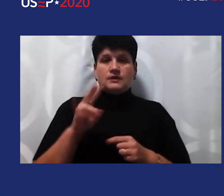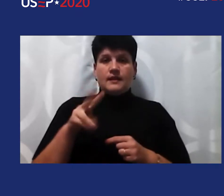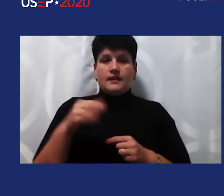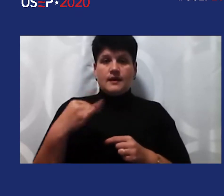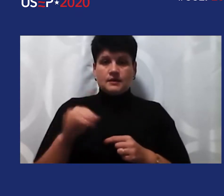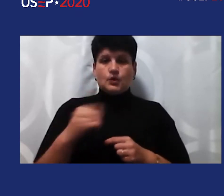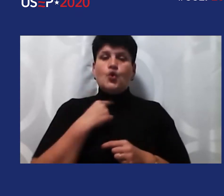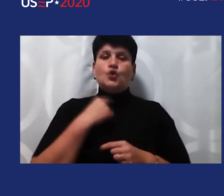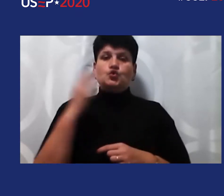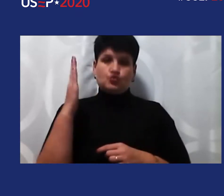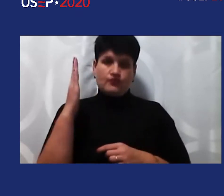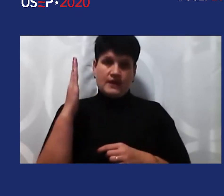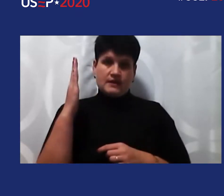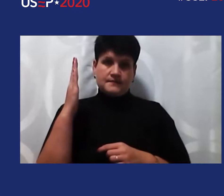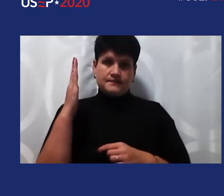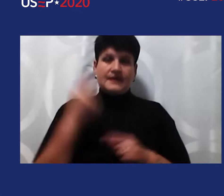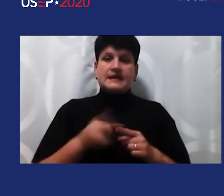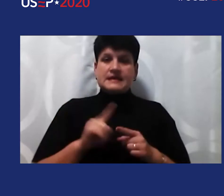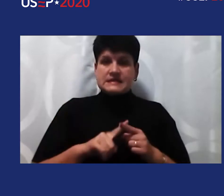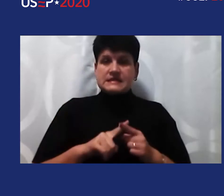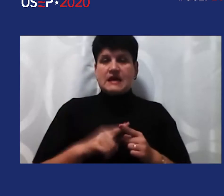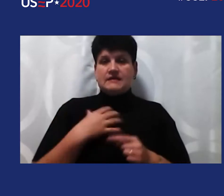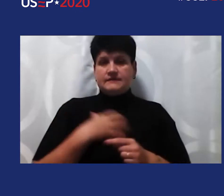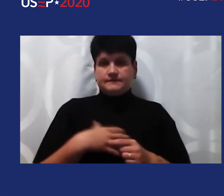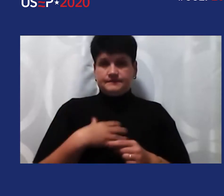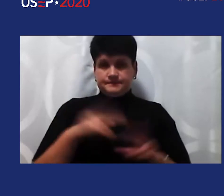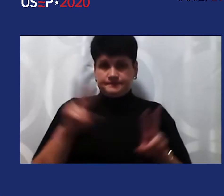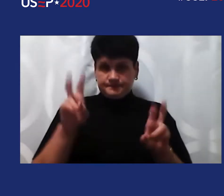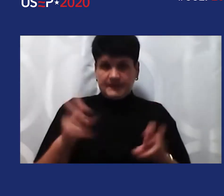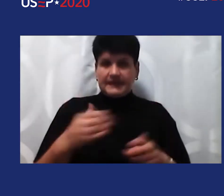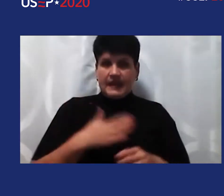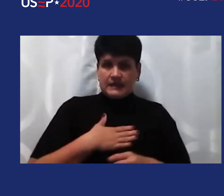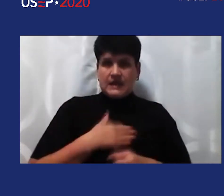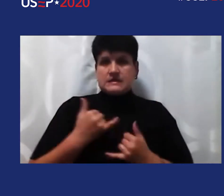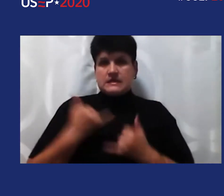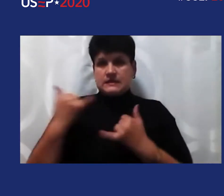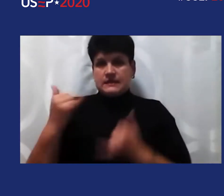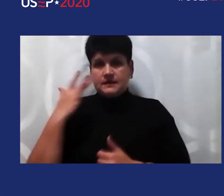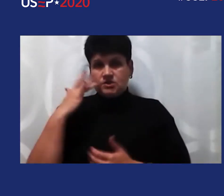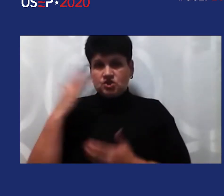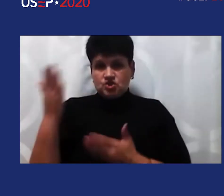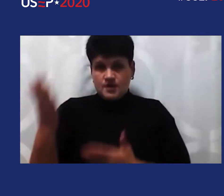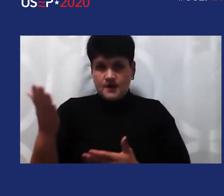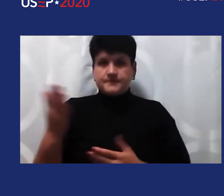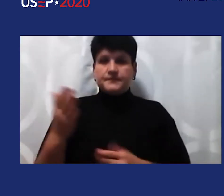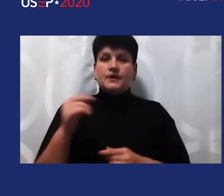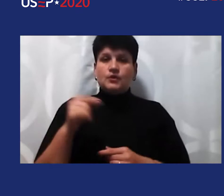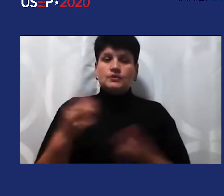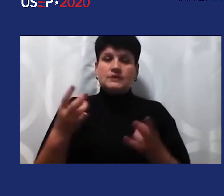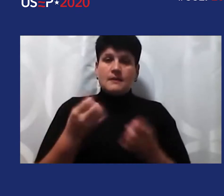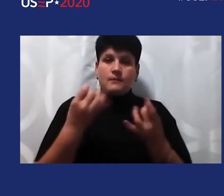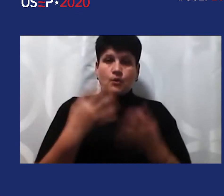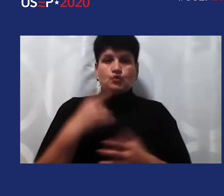especially online voting. I believe e-voting would be the subject for discussion both in